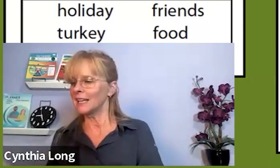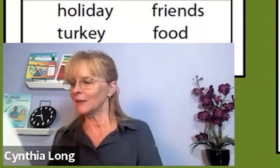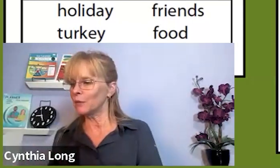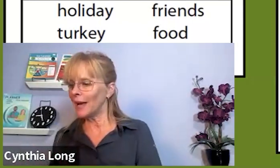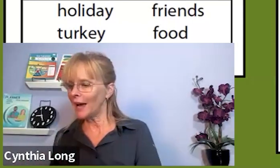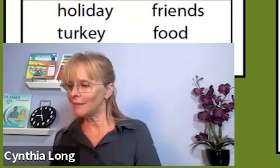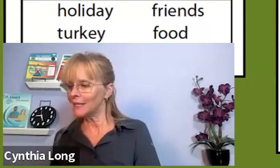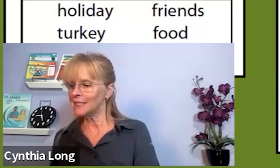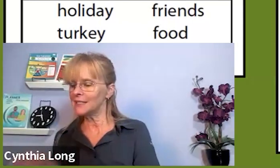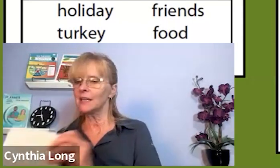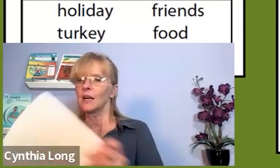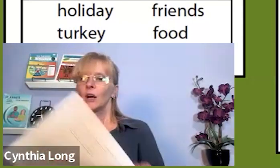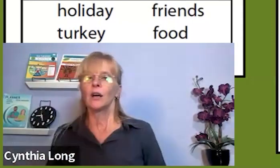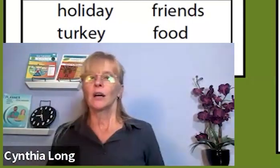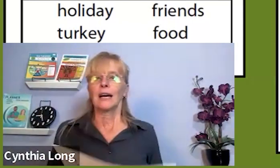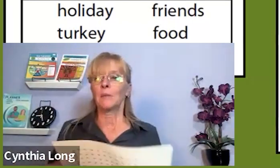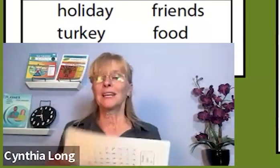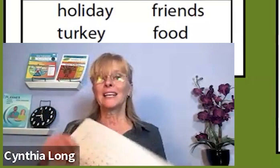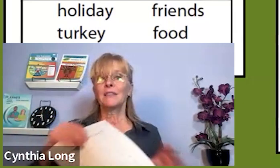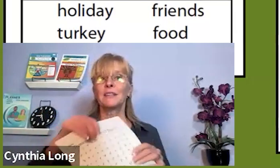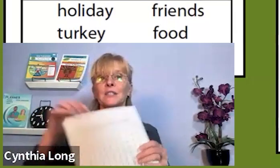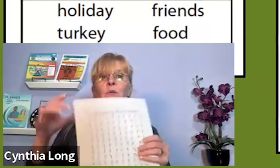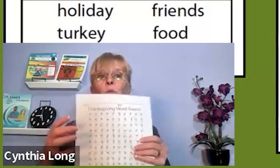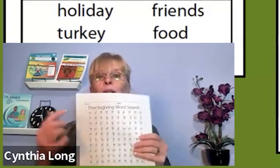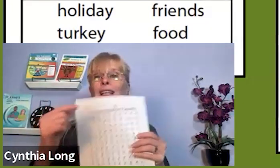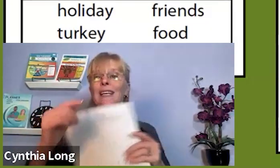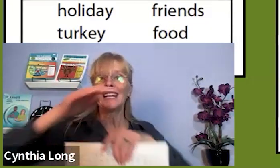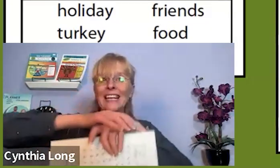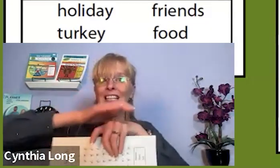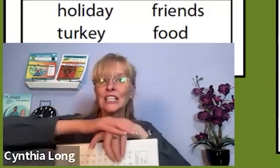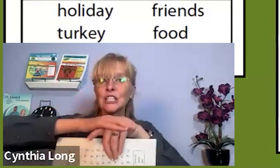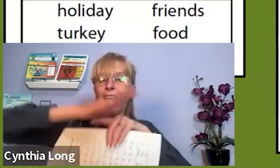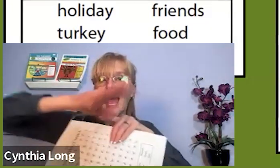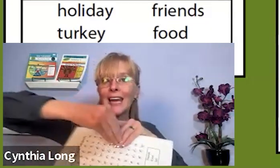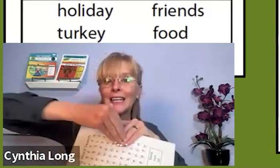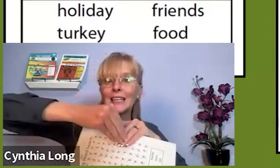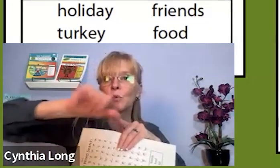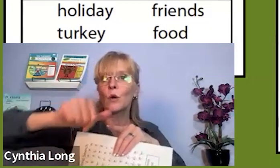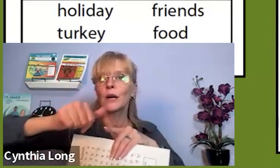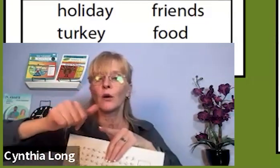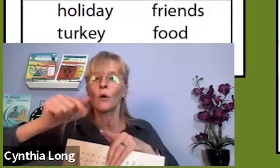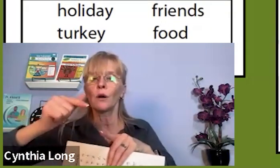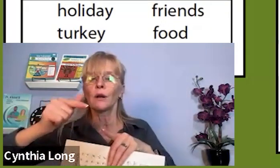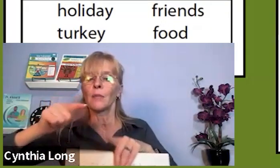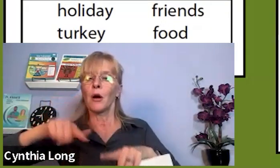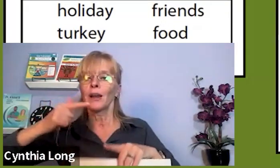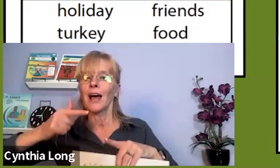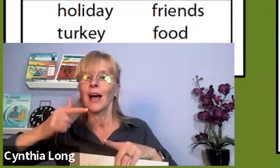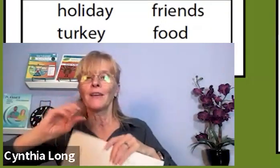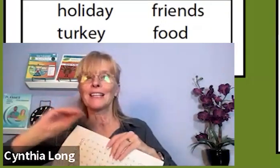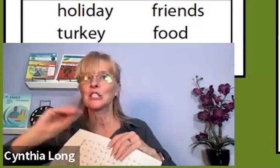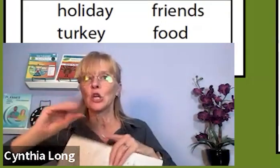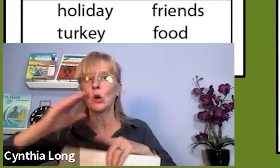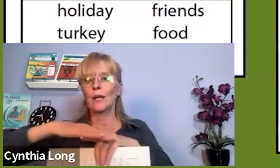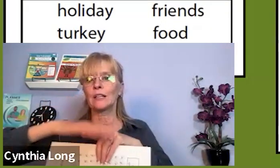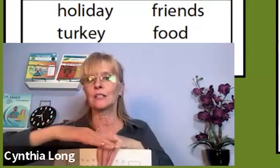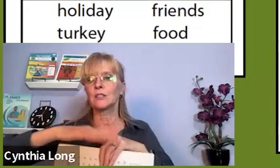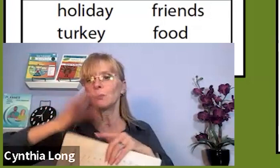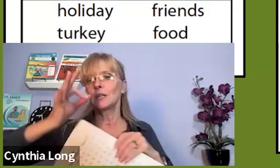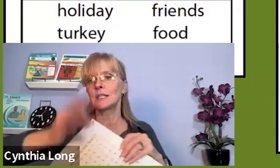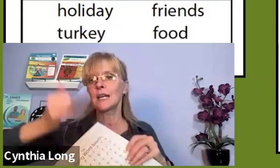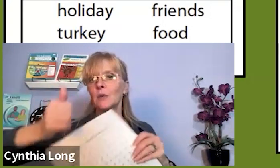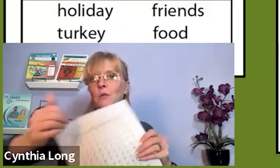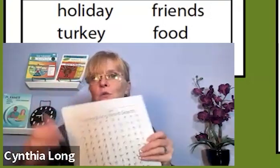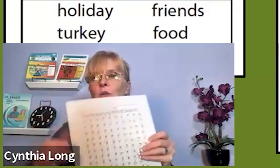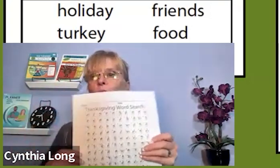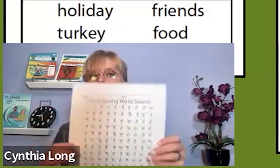Okay, and again, we have these. I'm going to give this one with the English added. The one on our live has no English, so